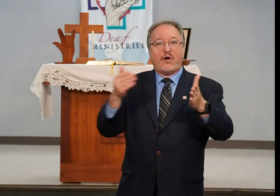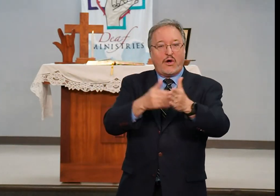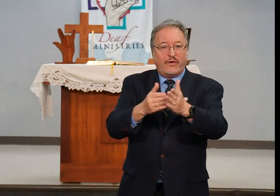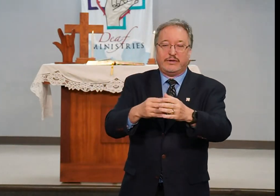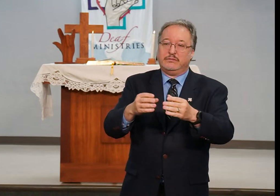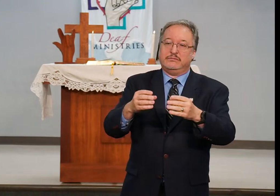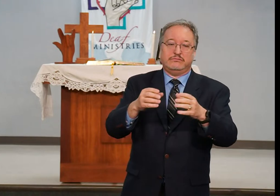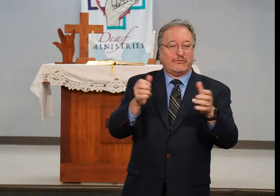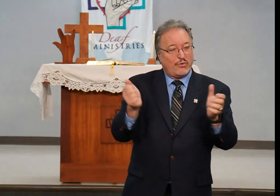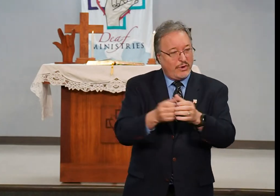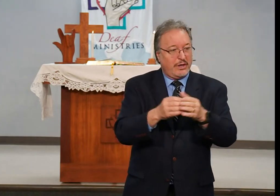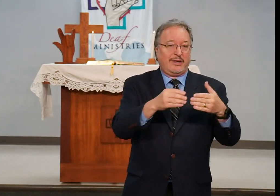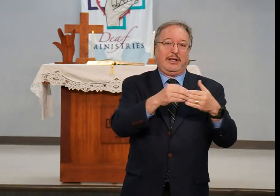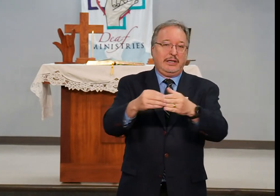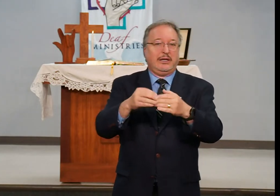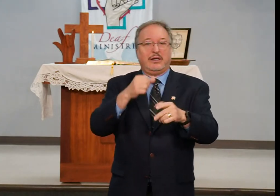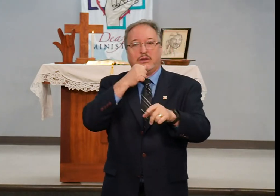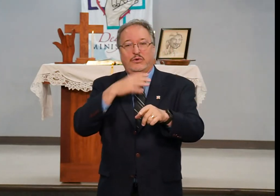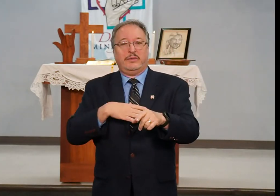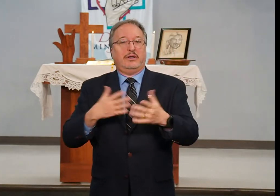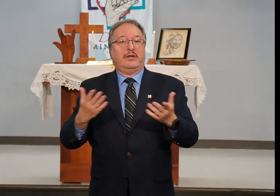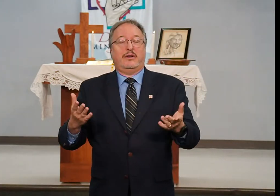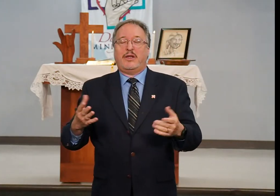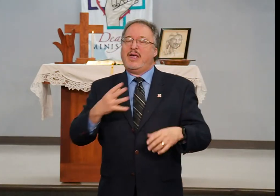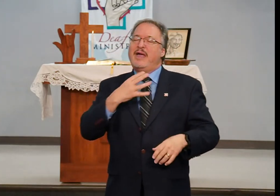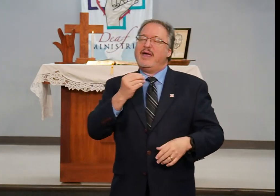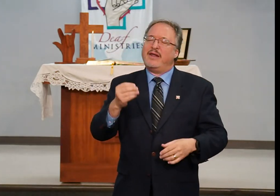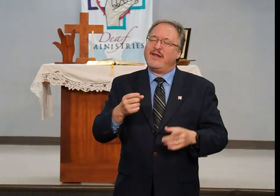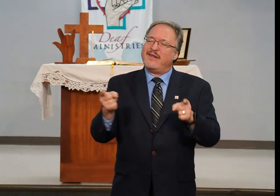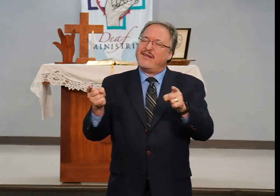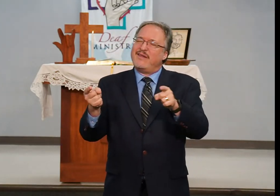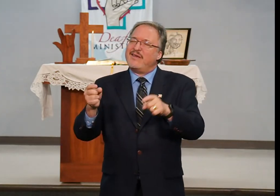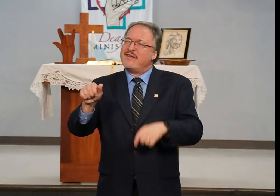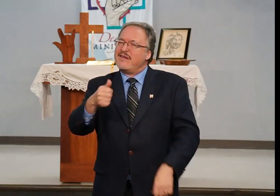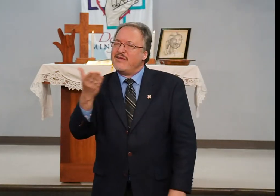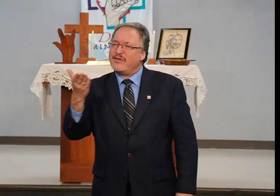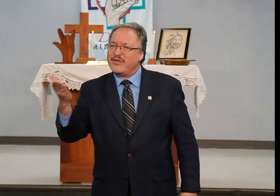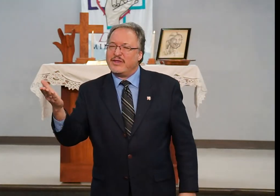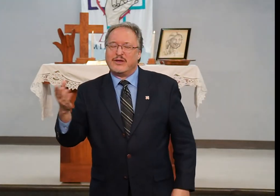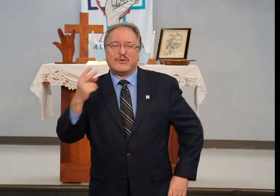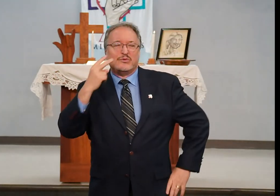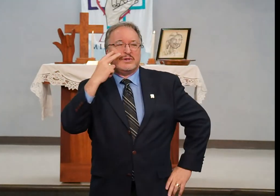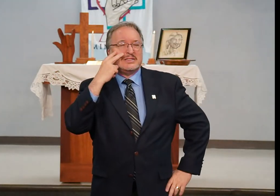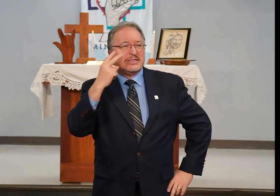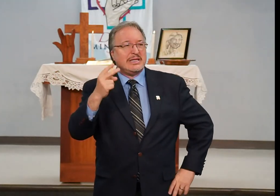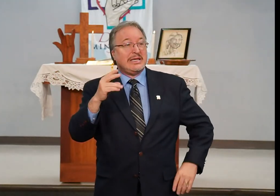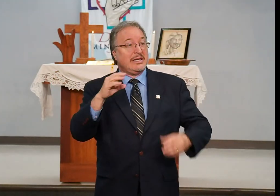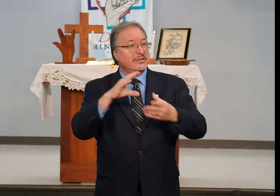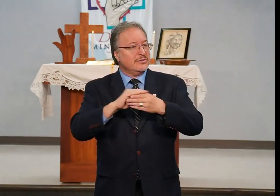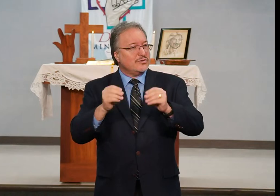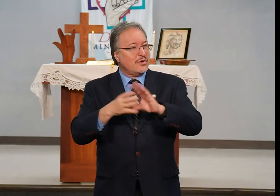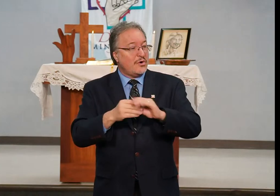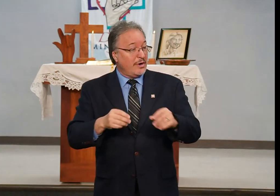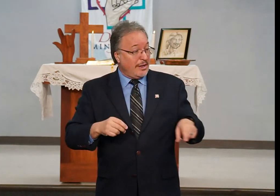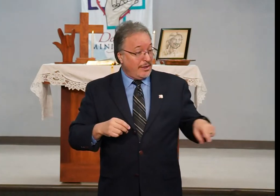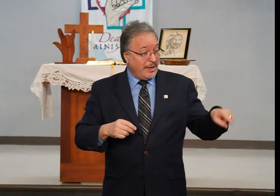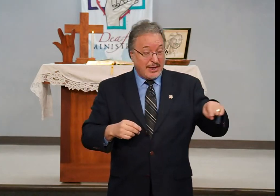But they worked with Jesus, and Mary Magdalene led those women to following